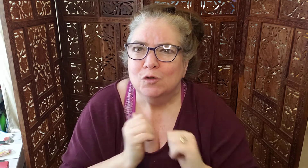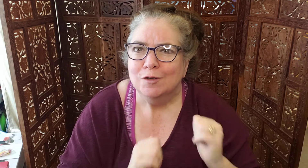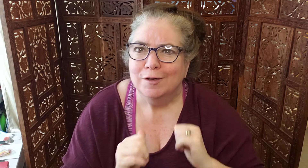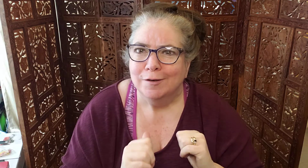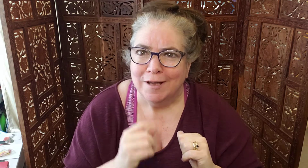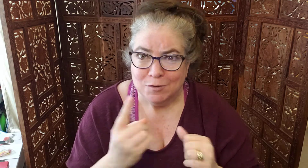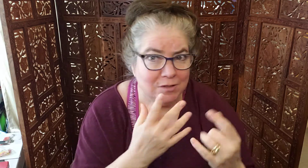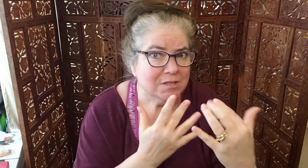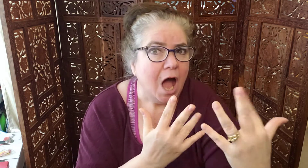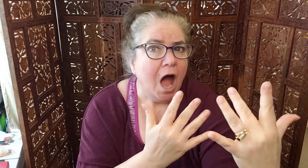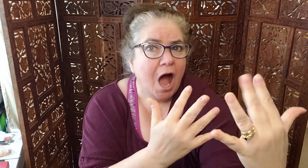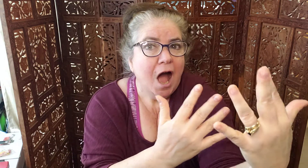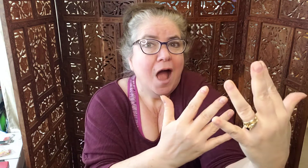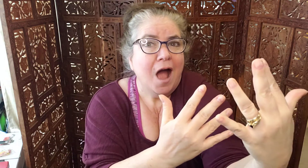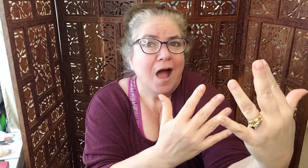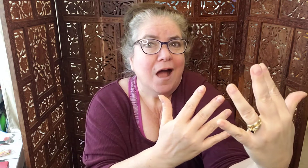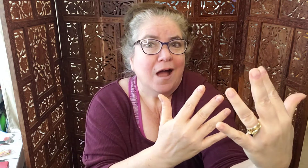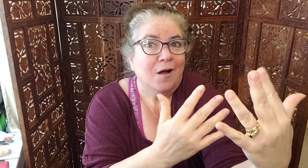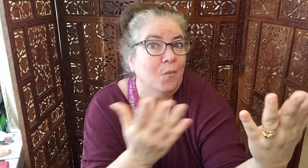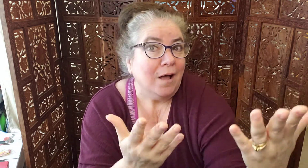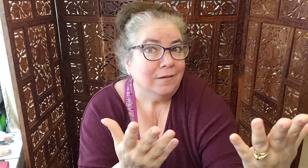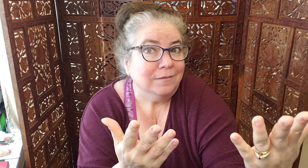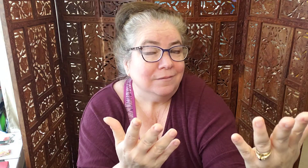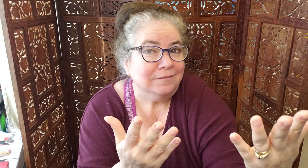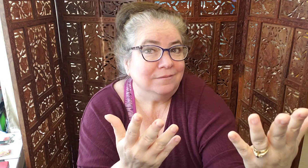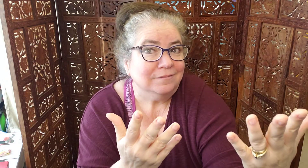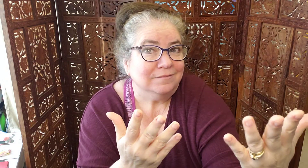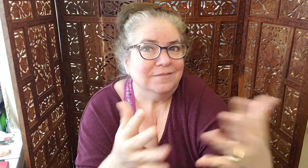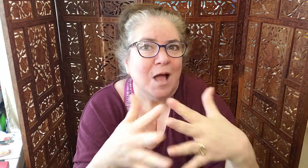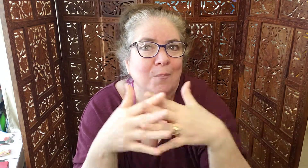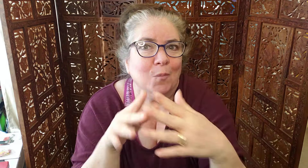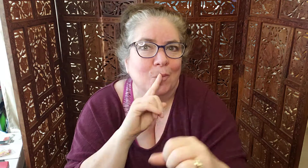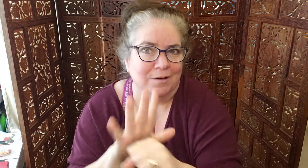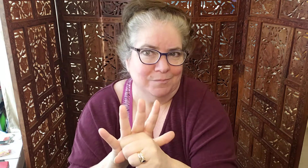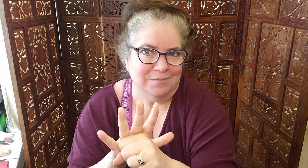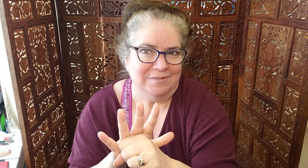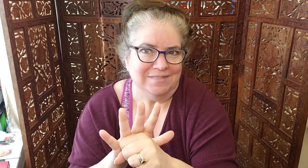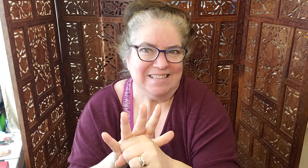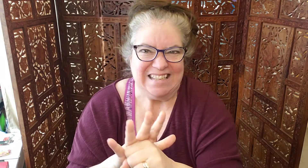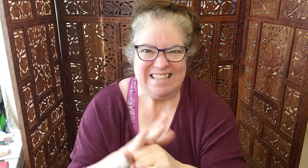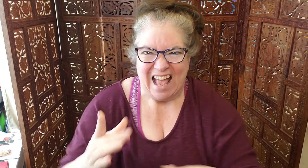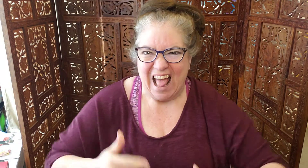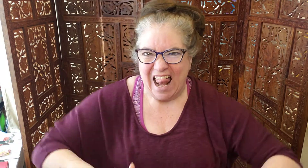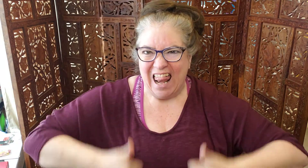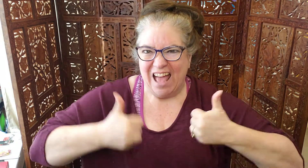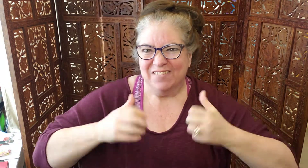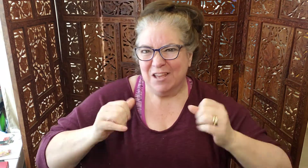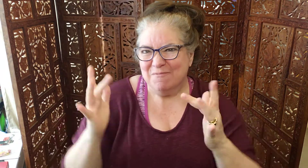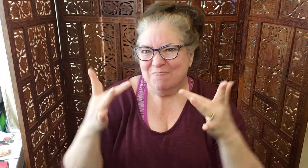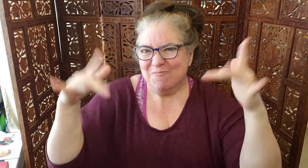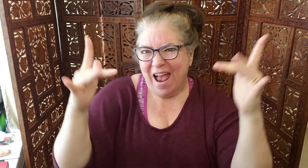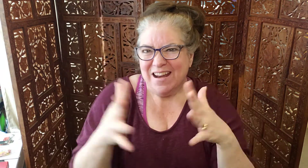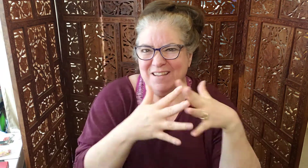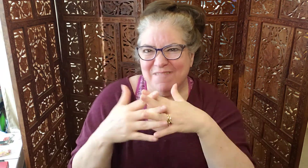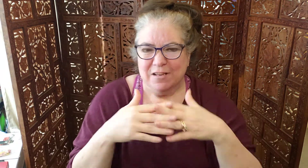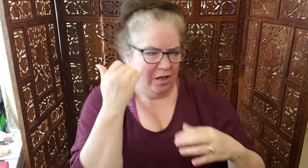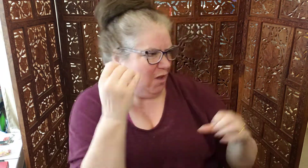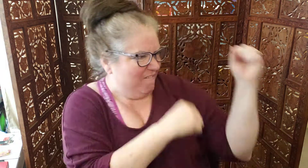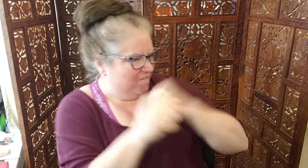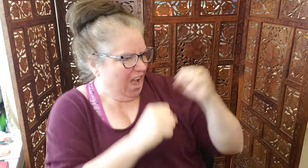promise of America. Life can be bright in America if you can fight in America. Life